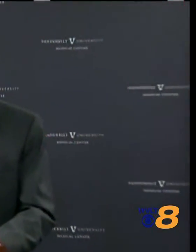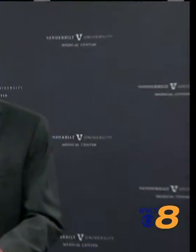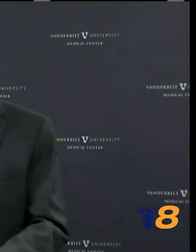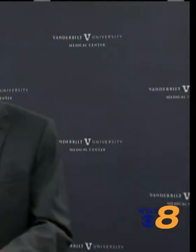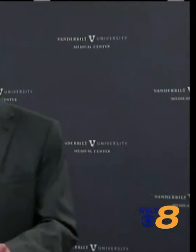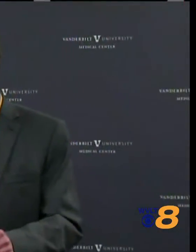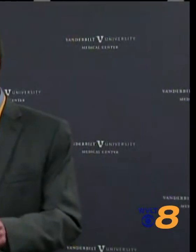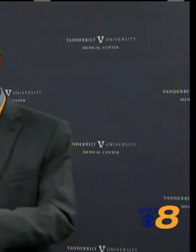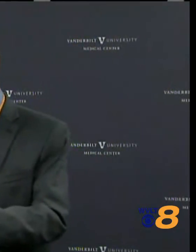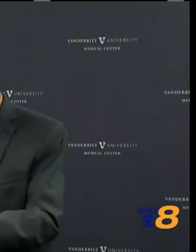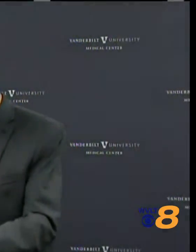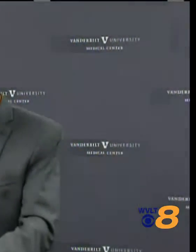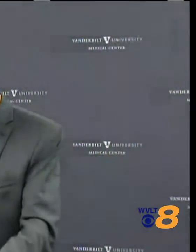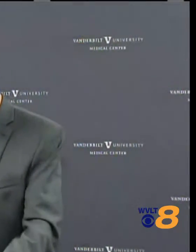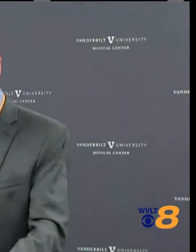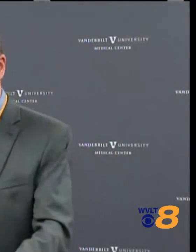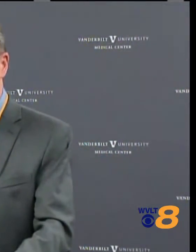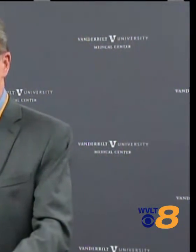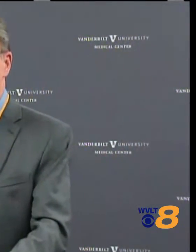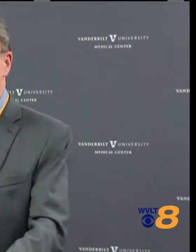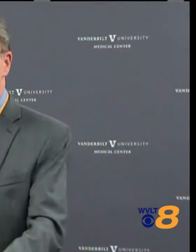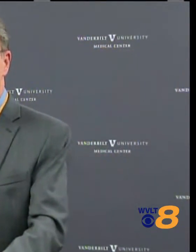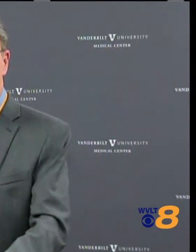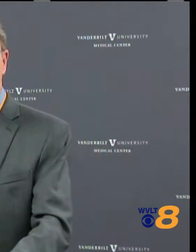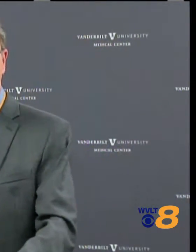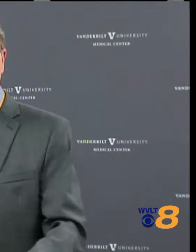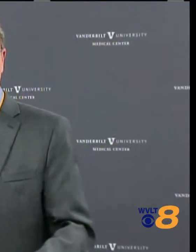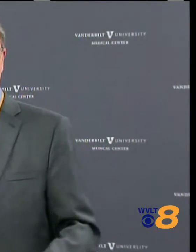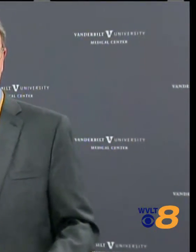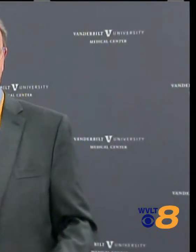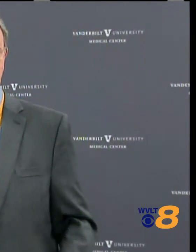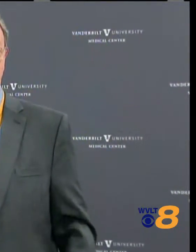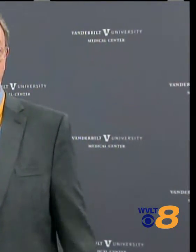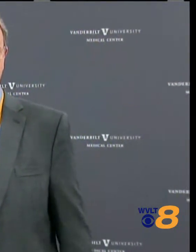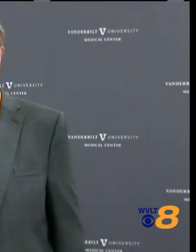want to welcome Governor Lee and Commissioner Piercy.